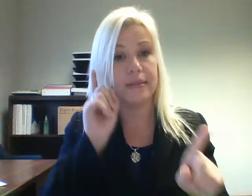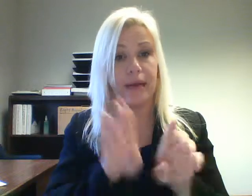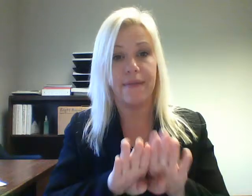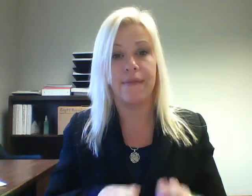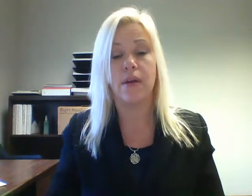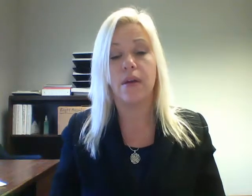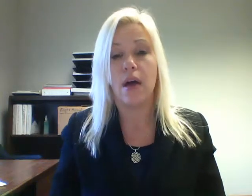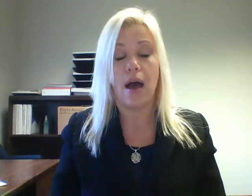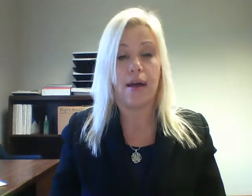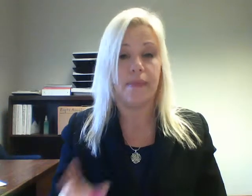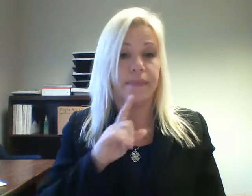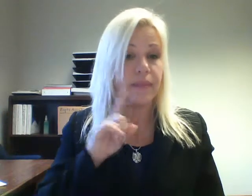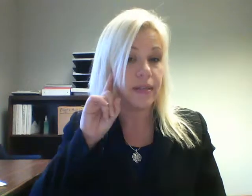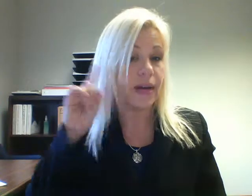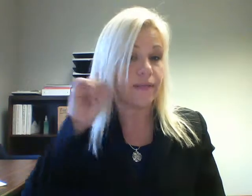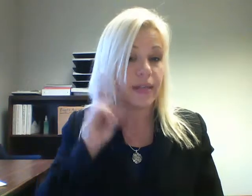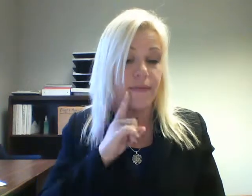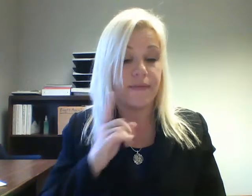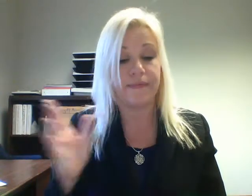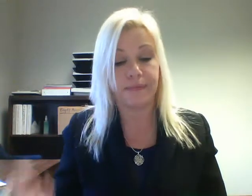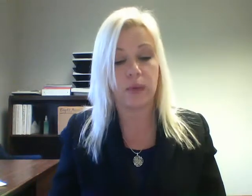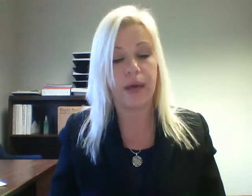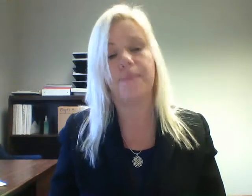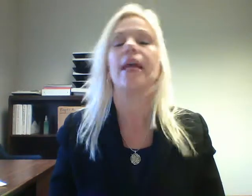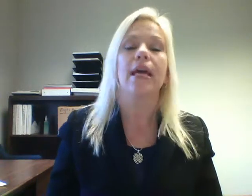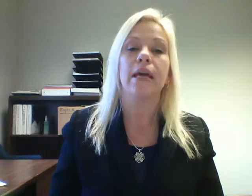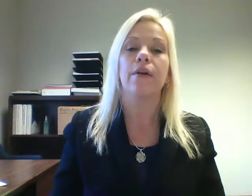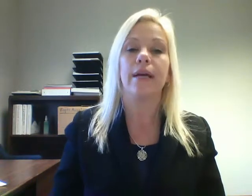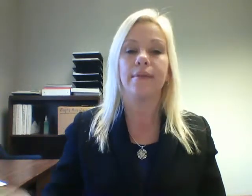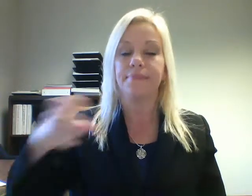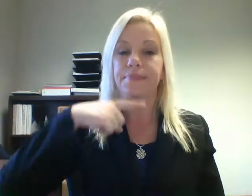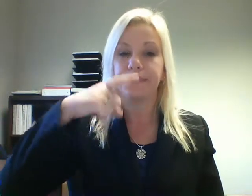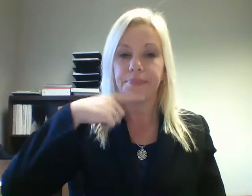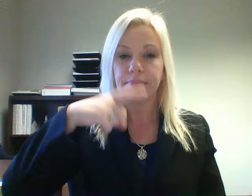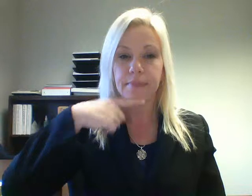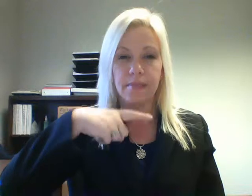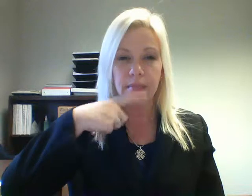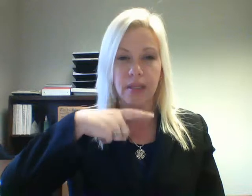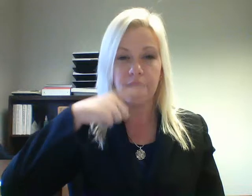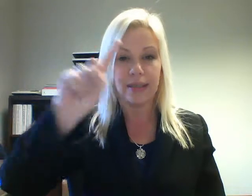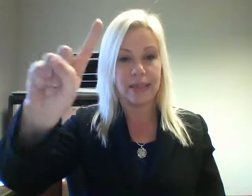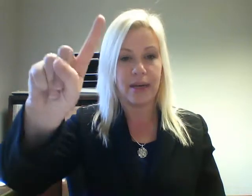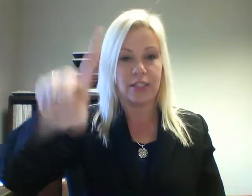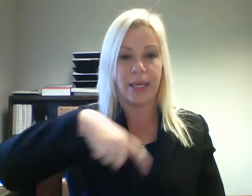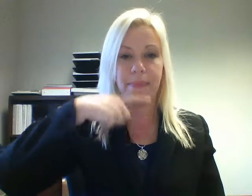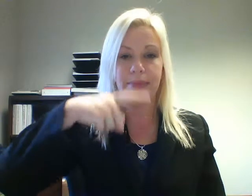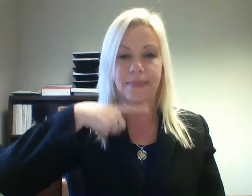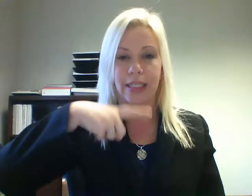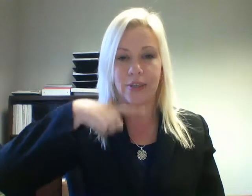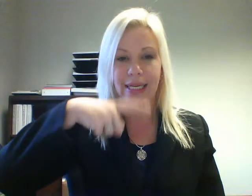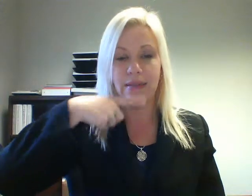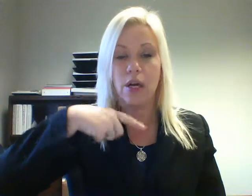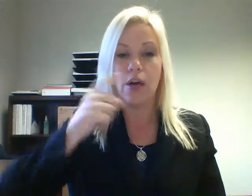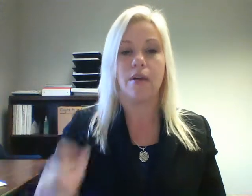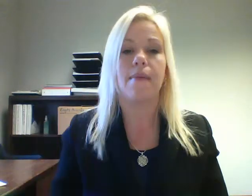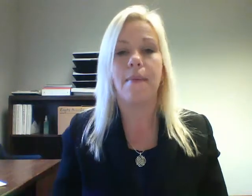deaf, deaf, deaf. Okay. Hearing, same hand shape, hearing. Remember I